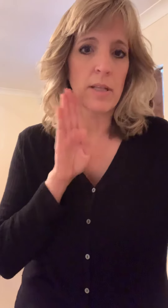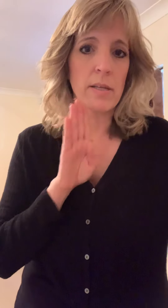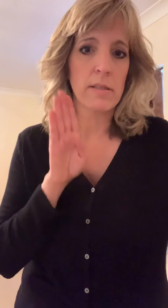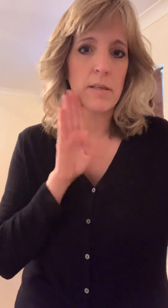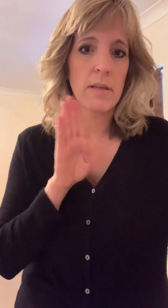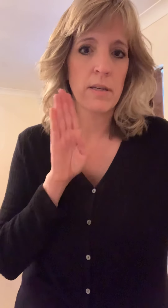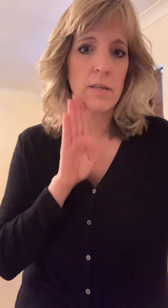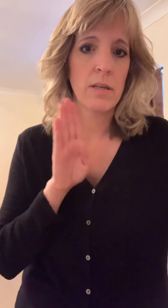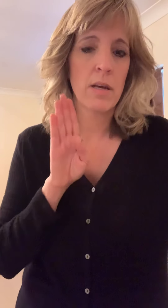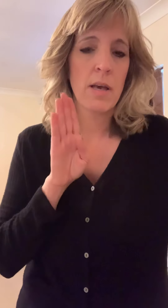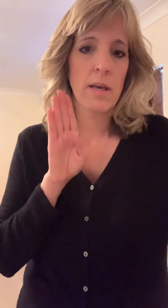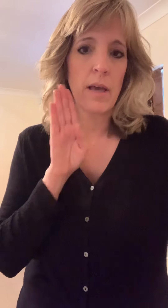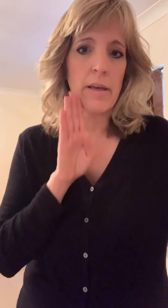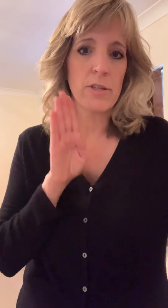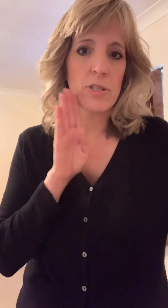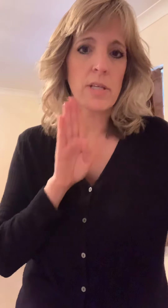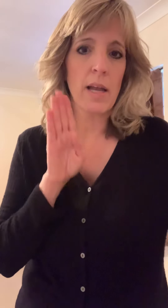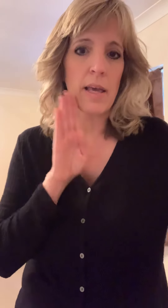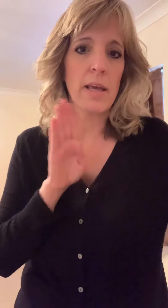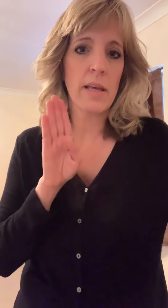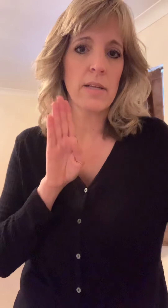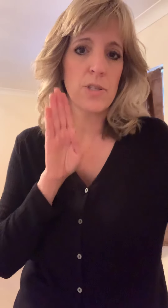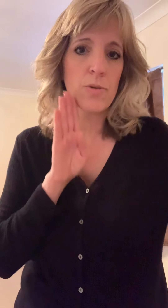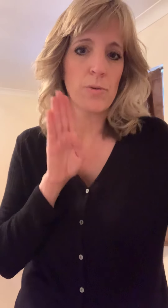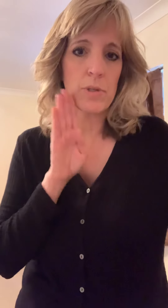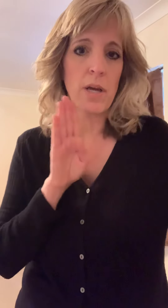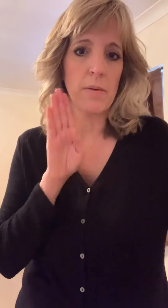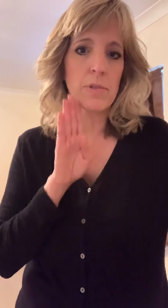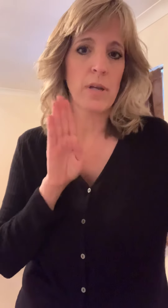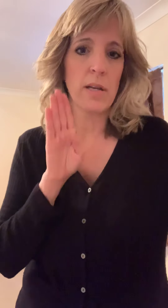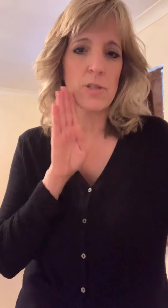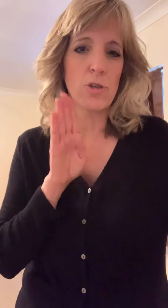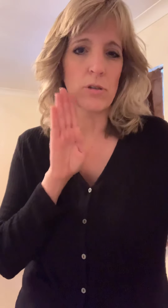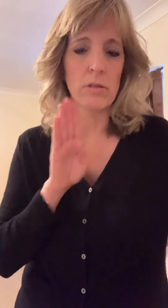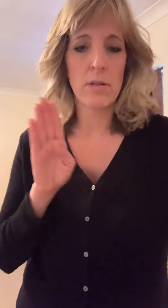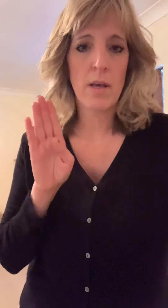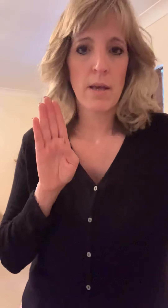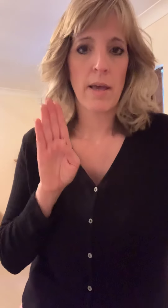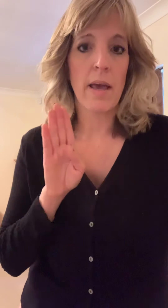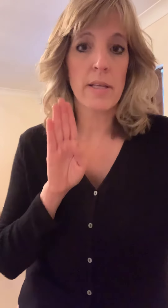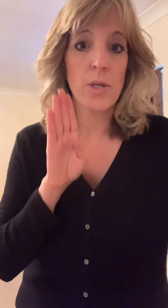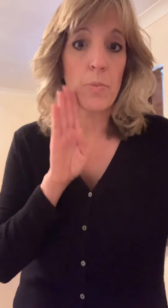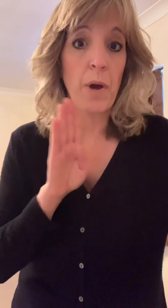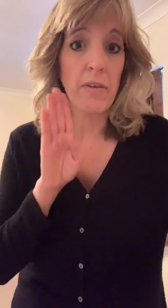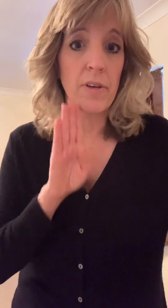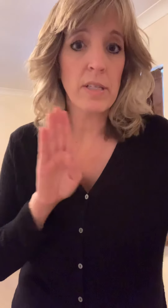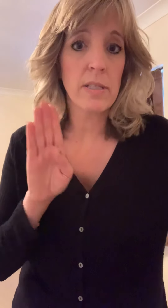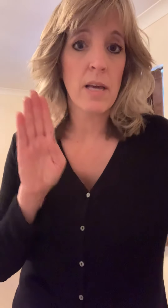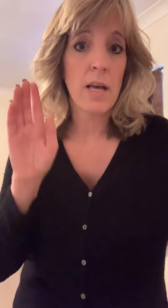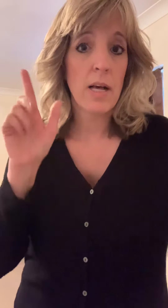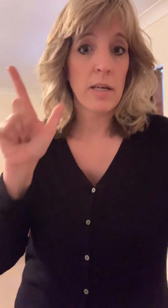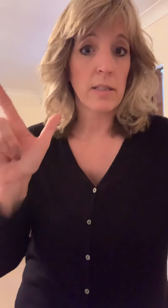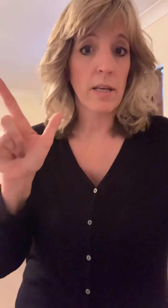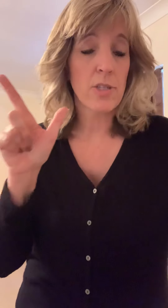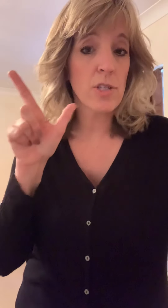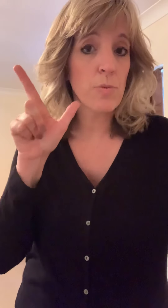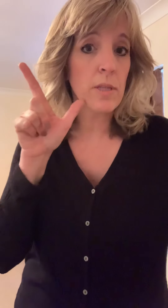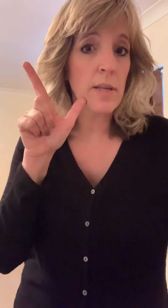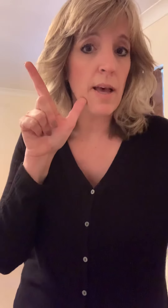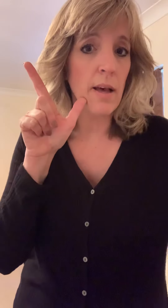this. Okay, you just kind of hit it 2 or 3 times, kind of circle. Okay, so breakfast. Lunch is with an